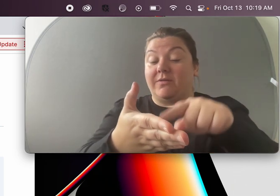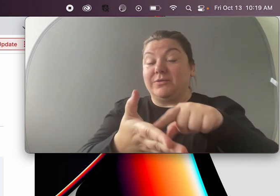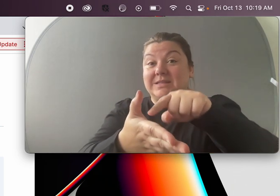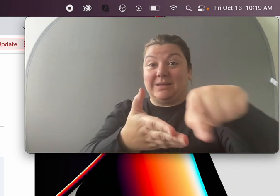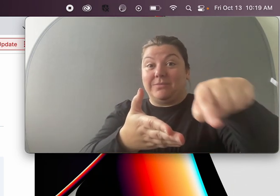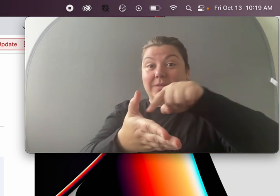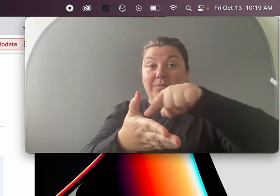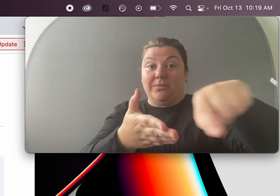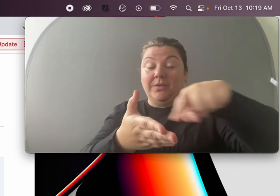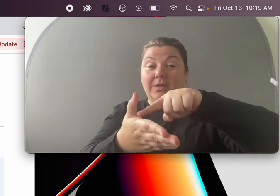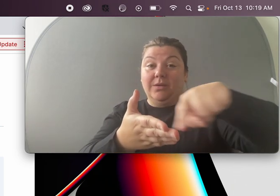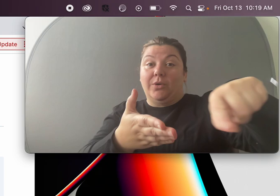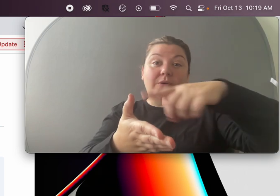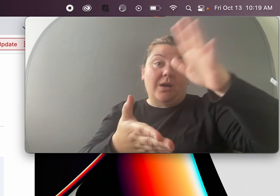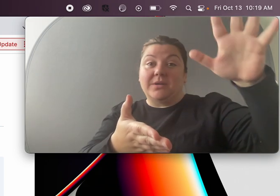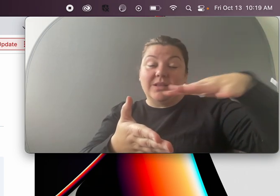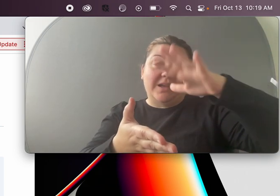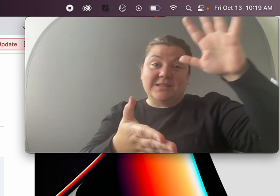I'm referencing, I'm